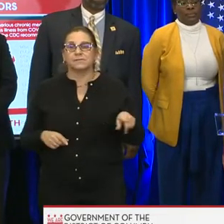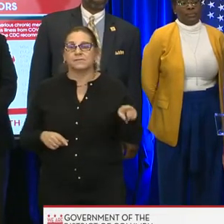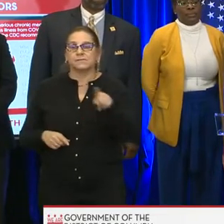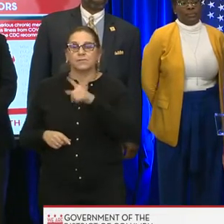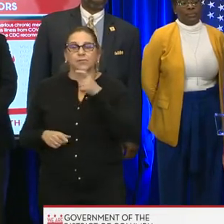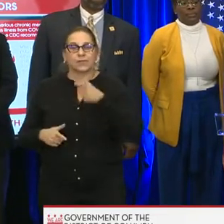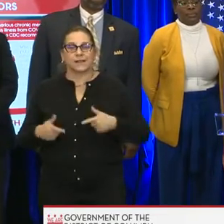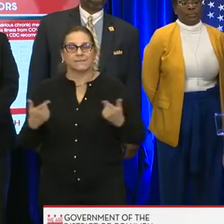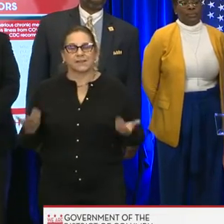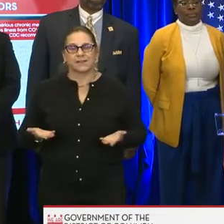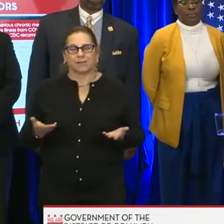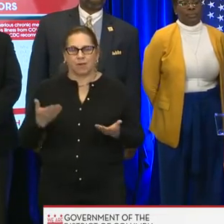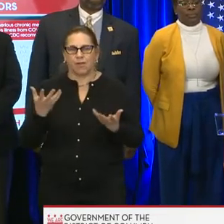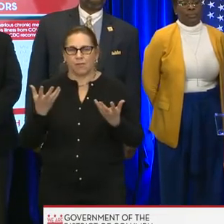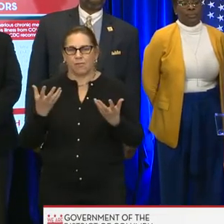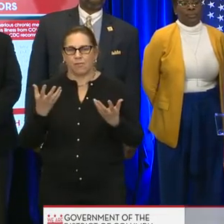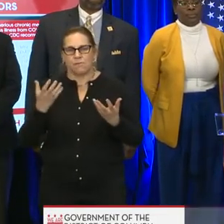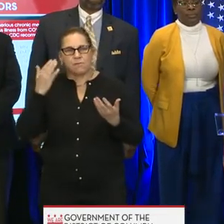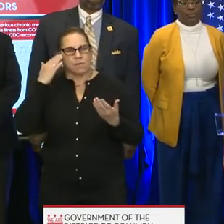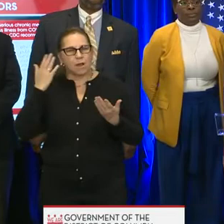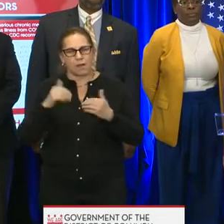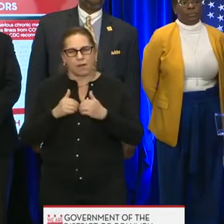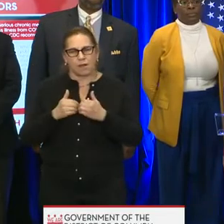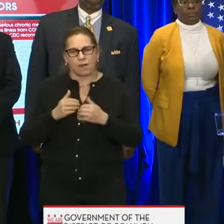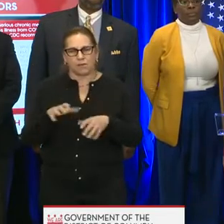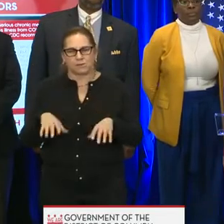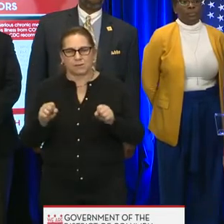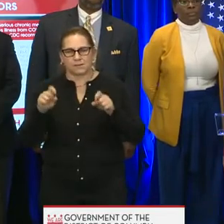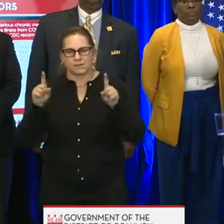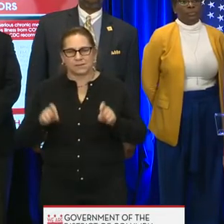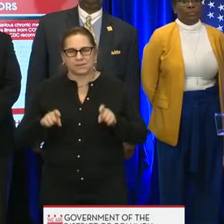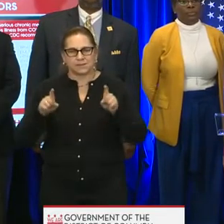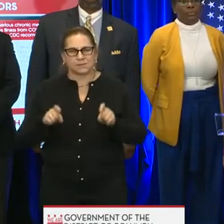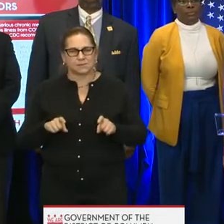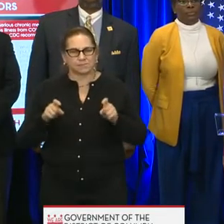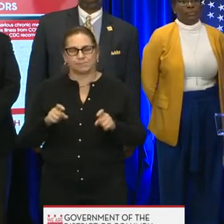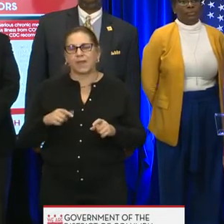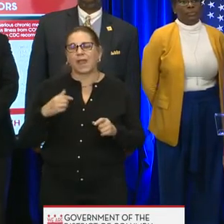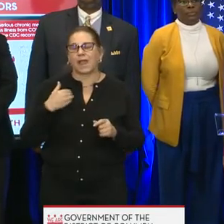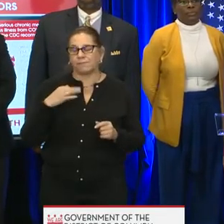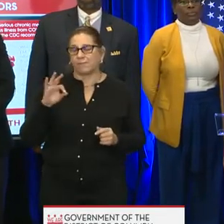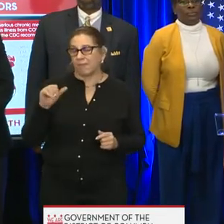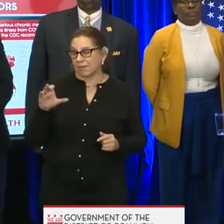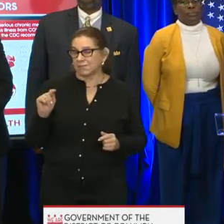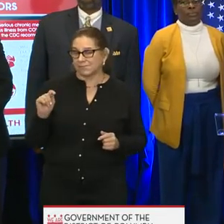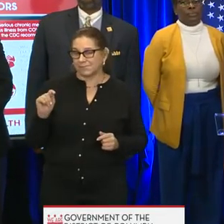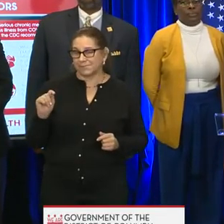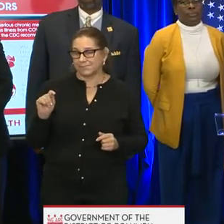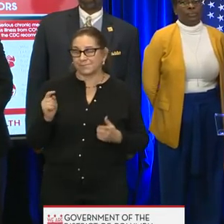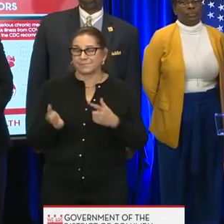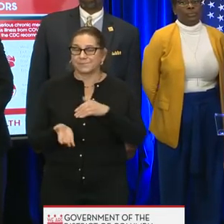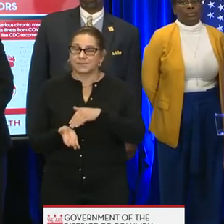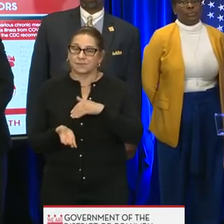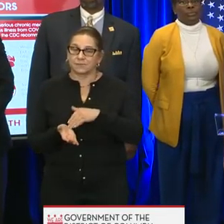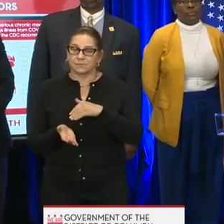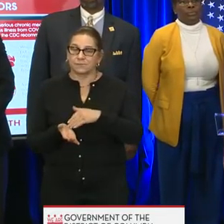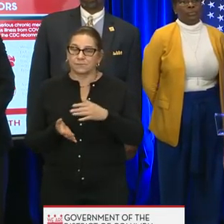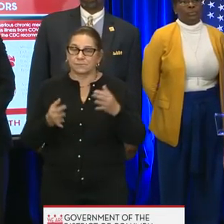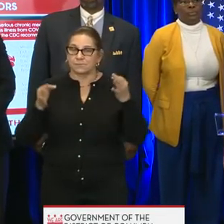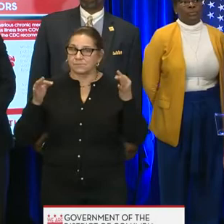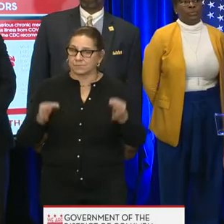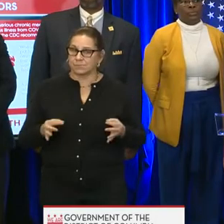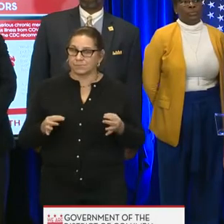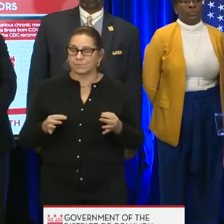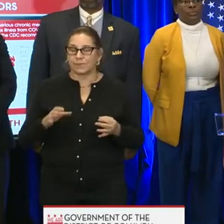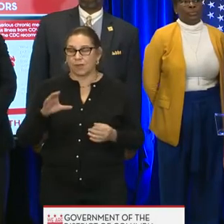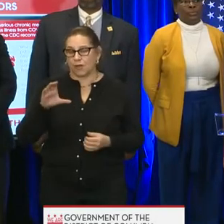share some of the high-level facts. To be clear, doctors decide on COVID-19 testing. If an